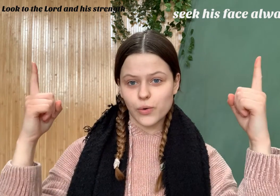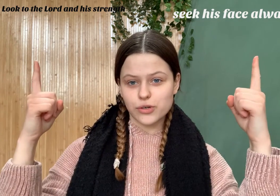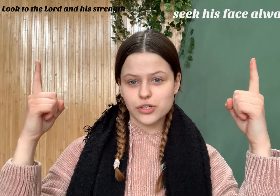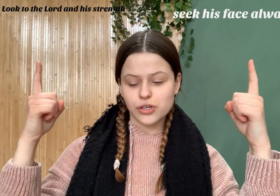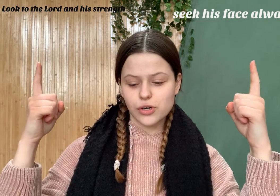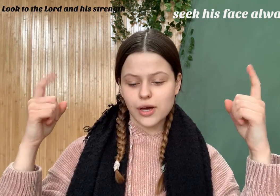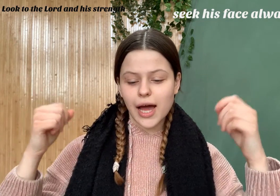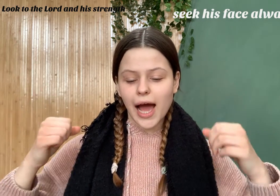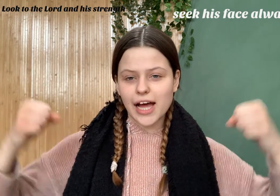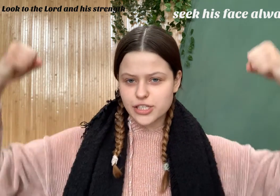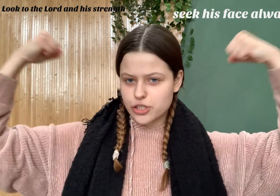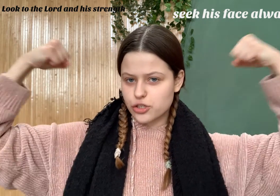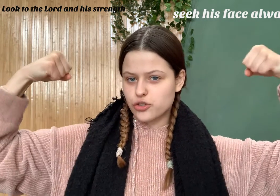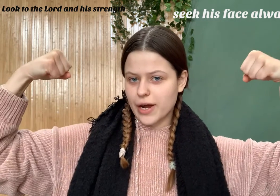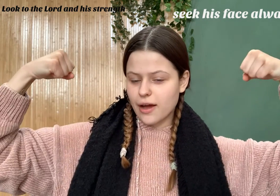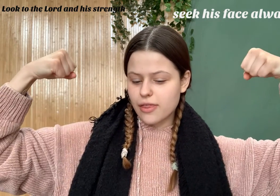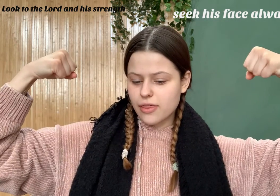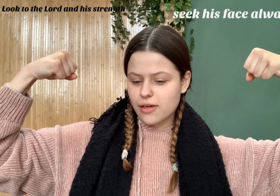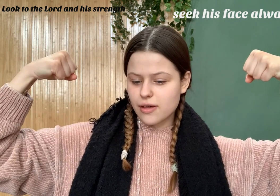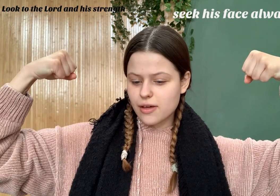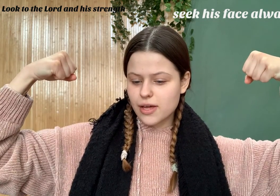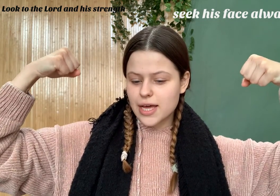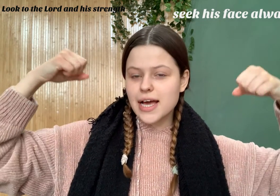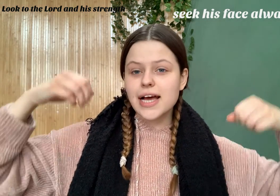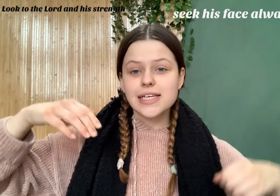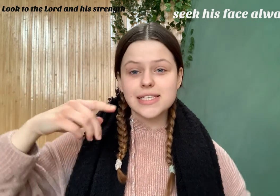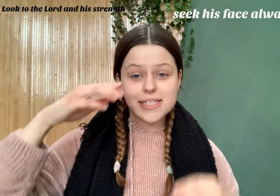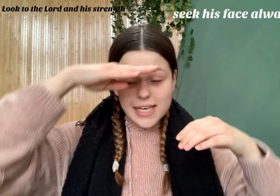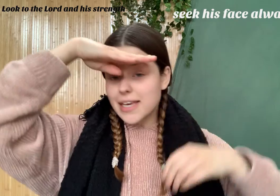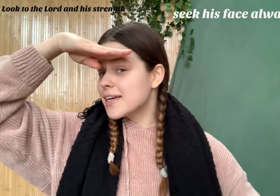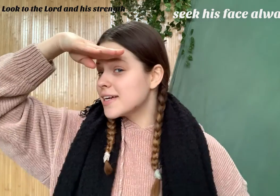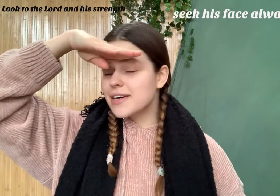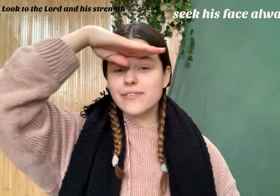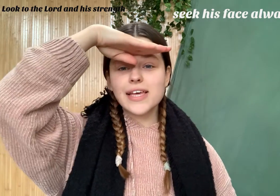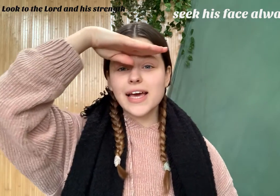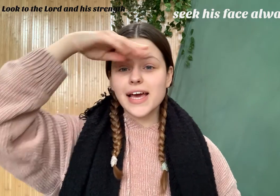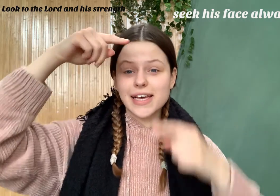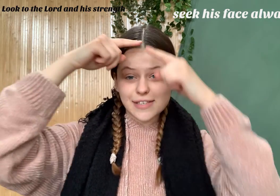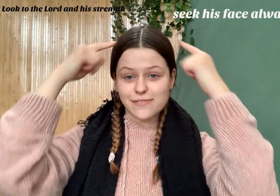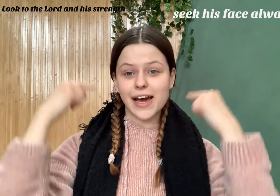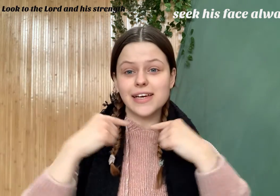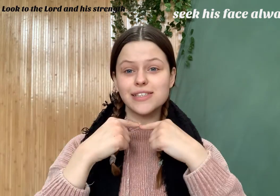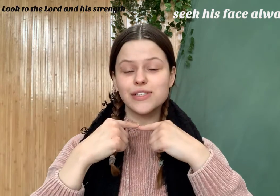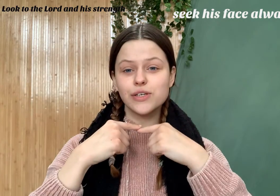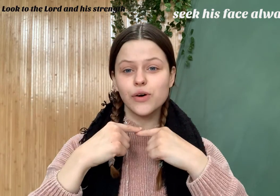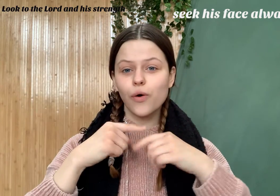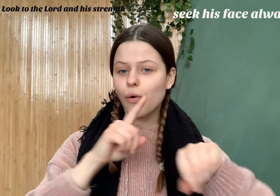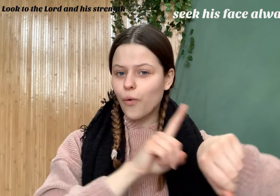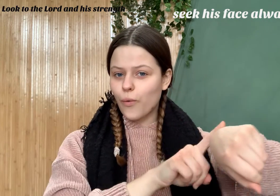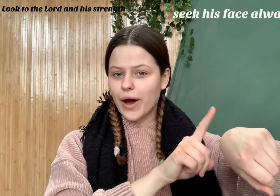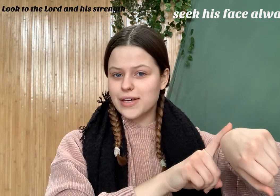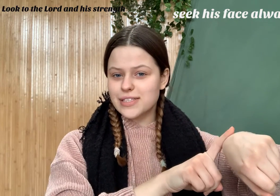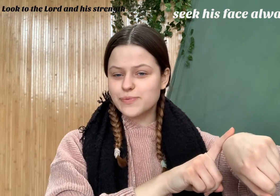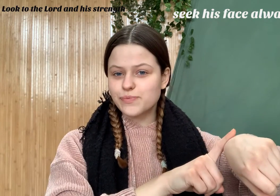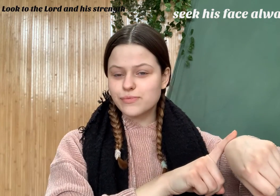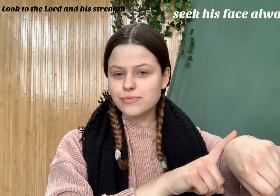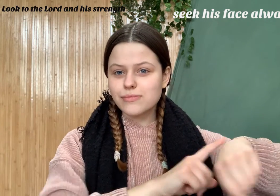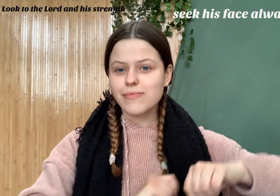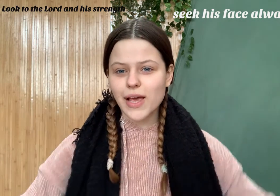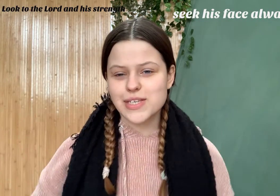Lord and his strength, seek his face always. So